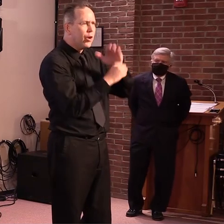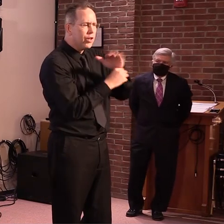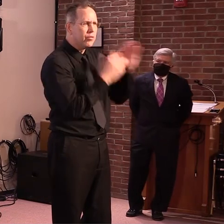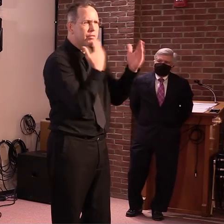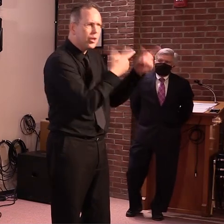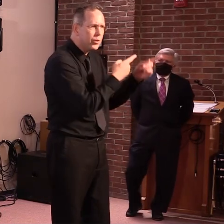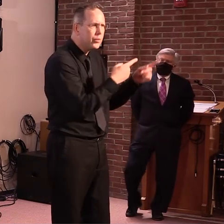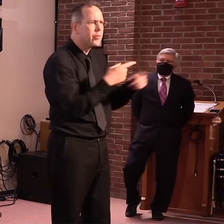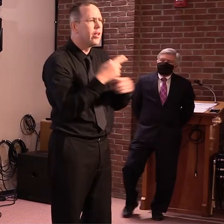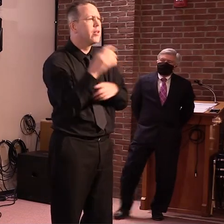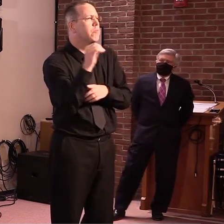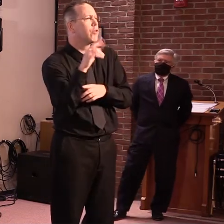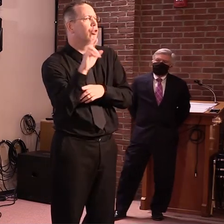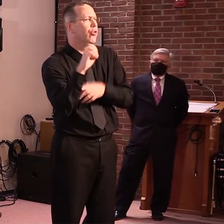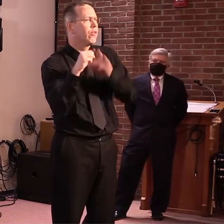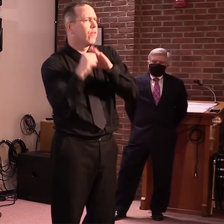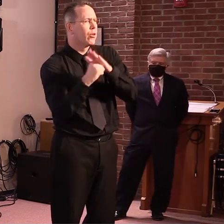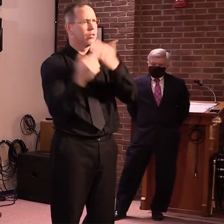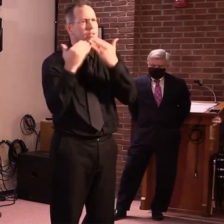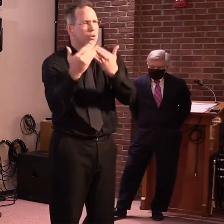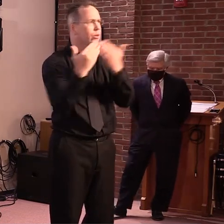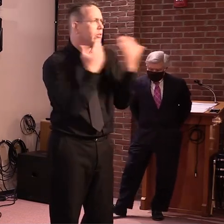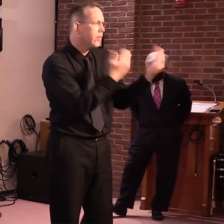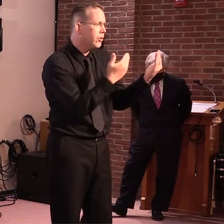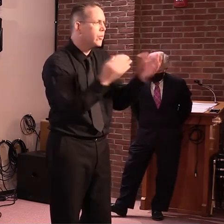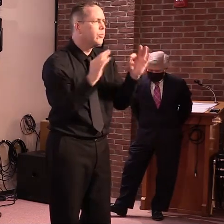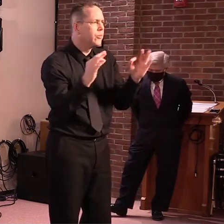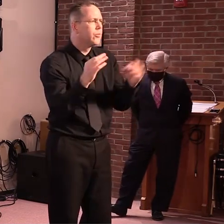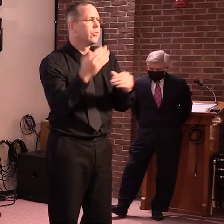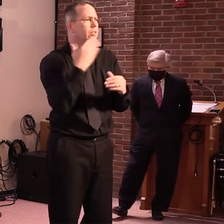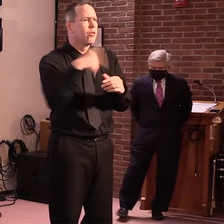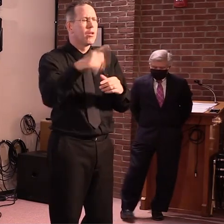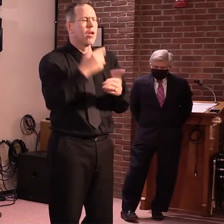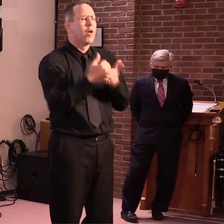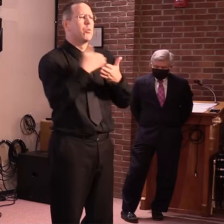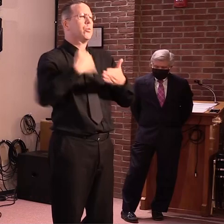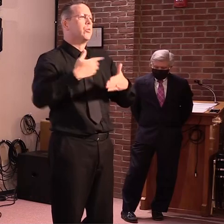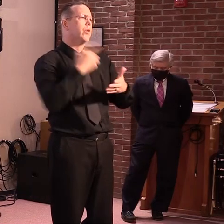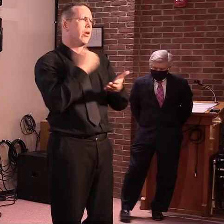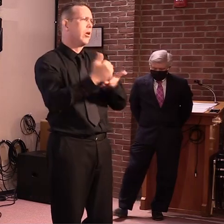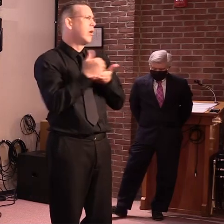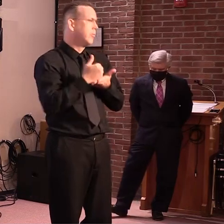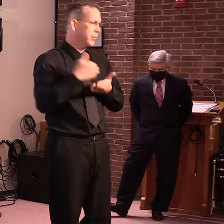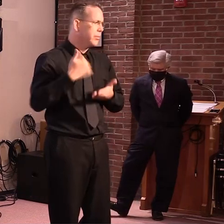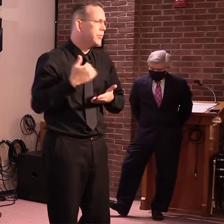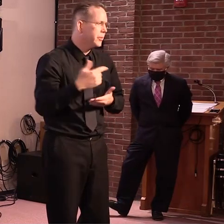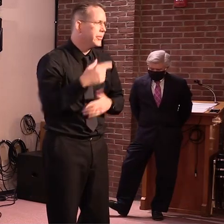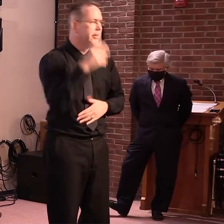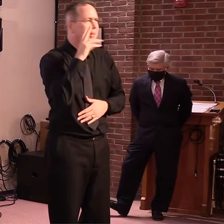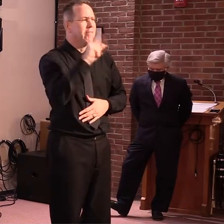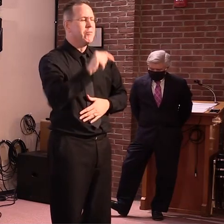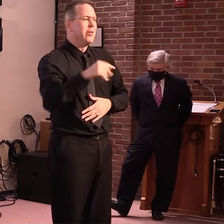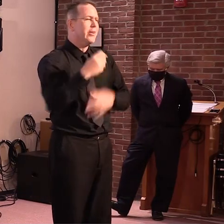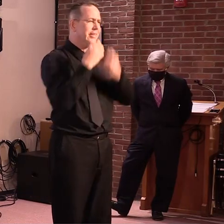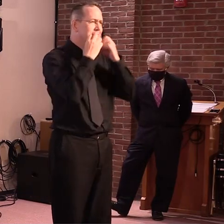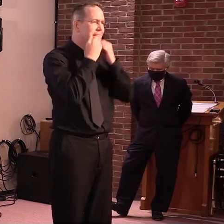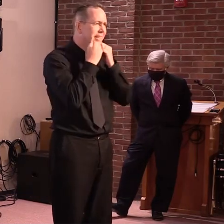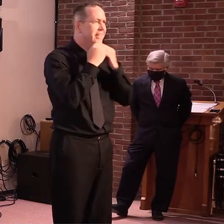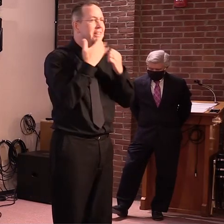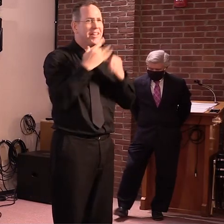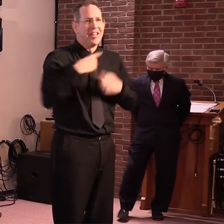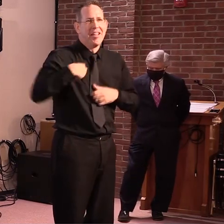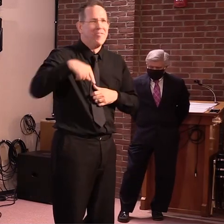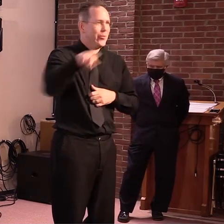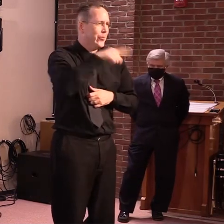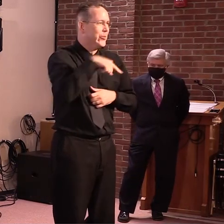the years for us. You're helping us through this crisis, as well as many others. Vermont is very fortunate to have you here with us as